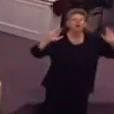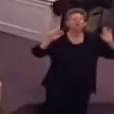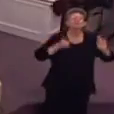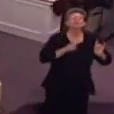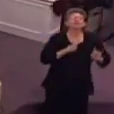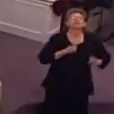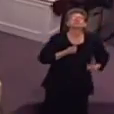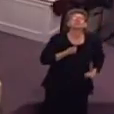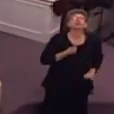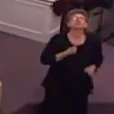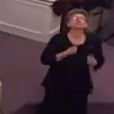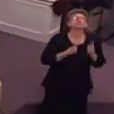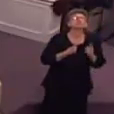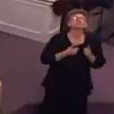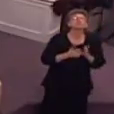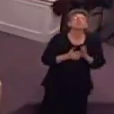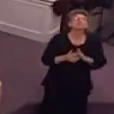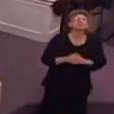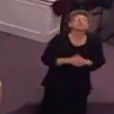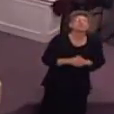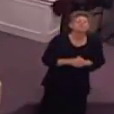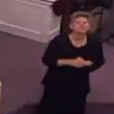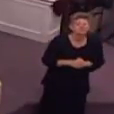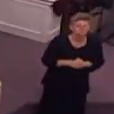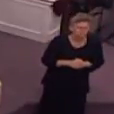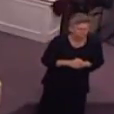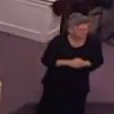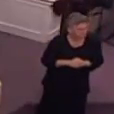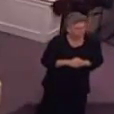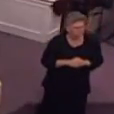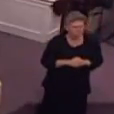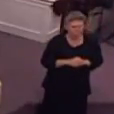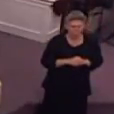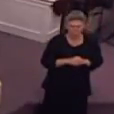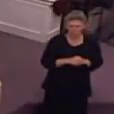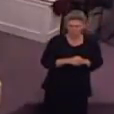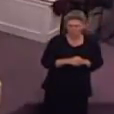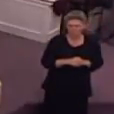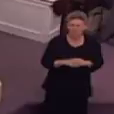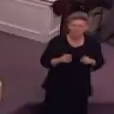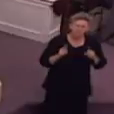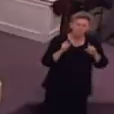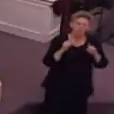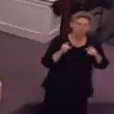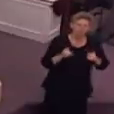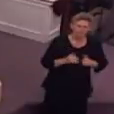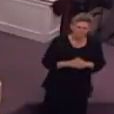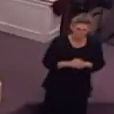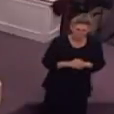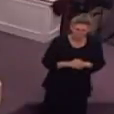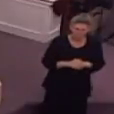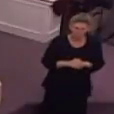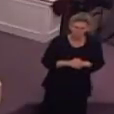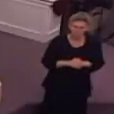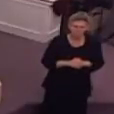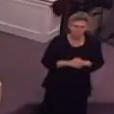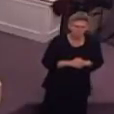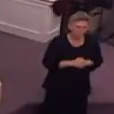you. It's you today, Lord, that we hunger for. It's you today that we long